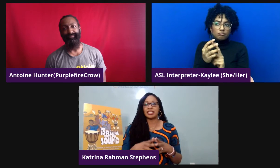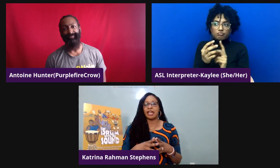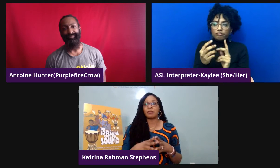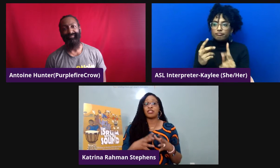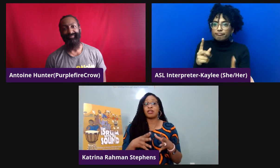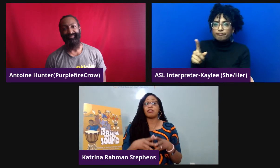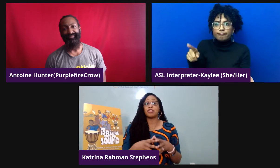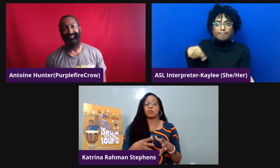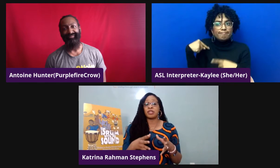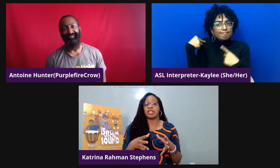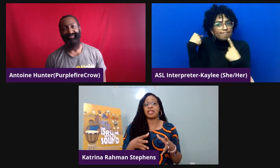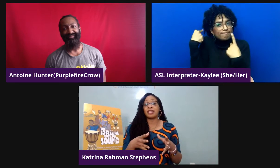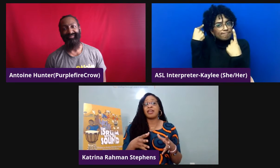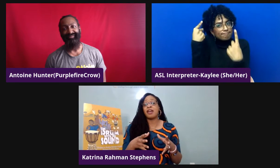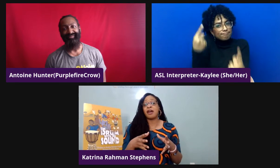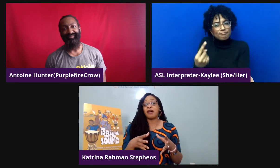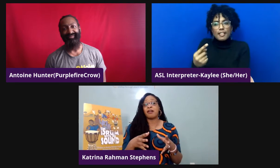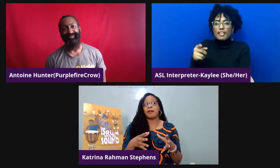to establish culture